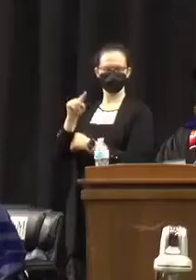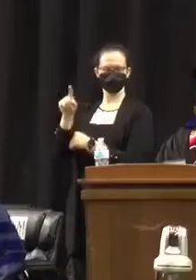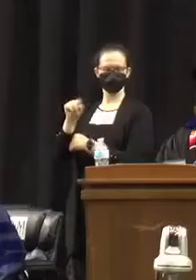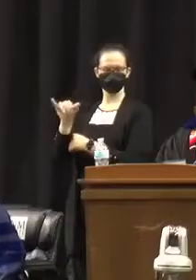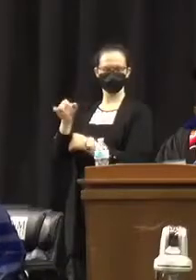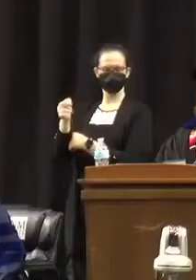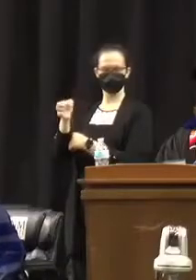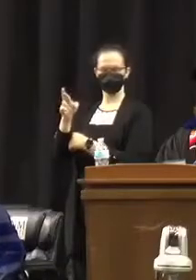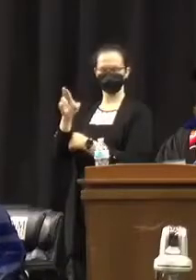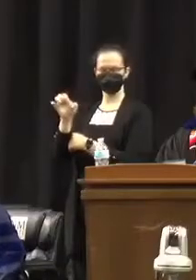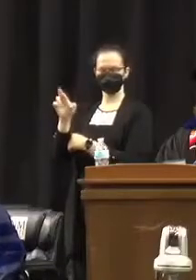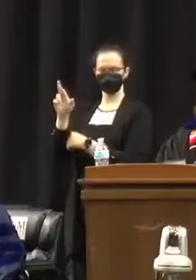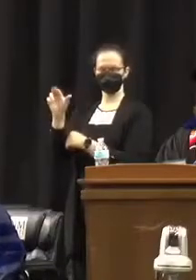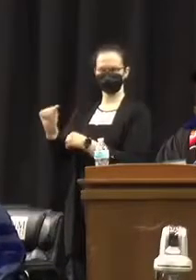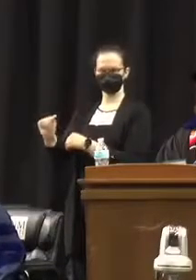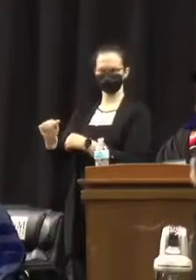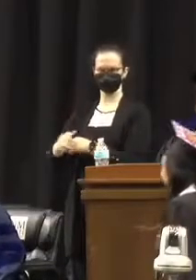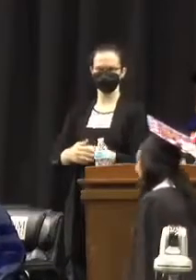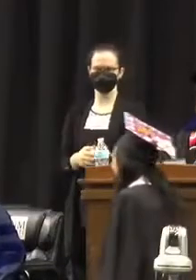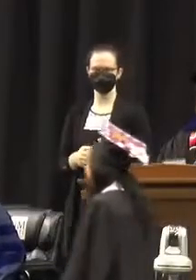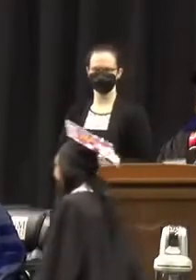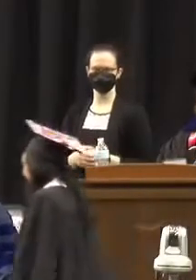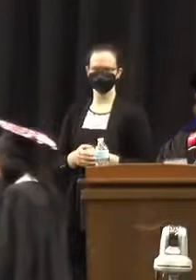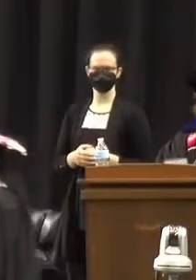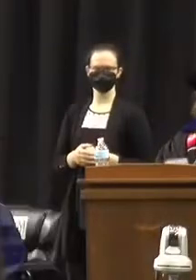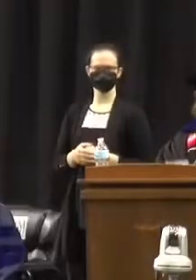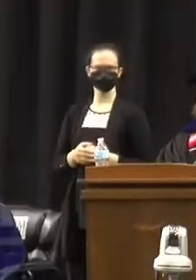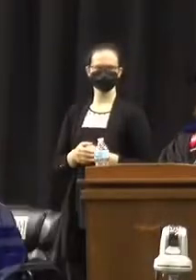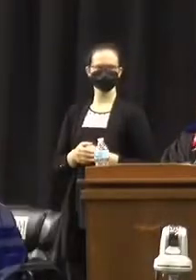Litzy Yatsiri Herrera.